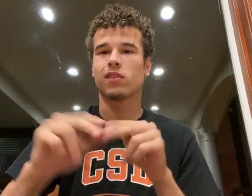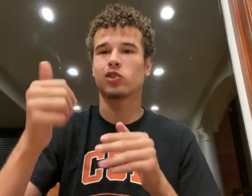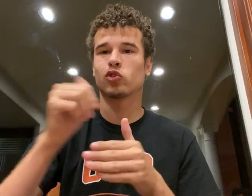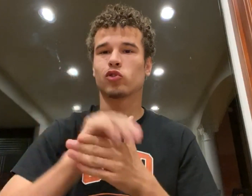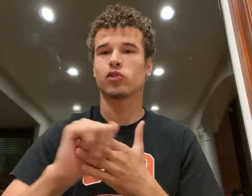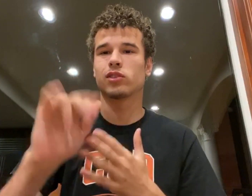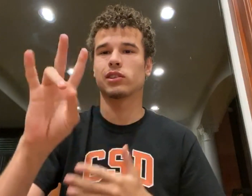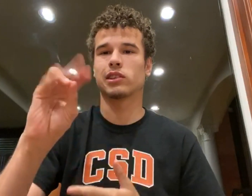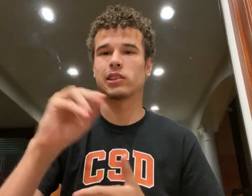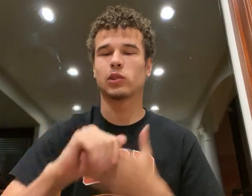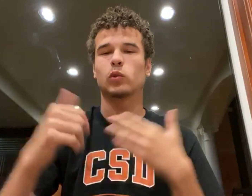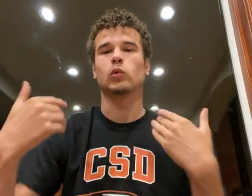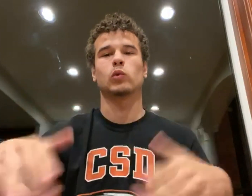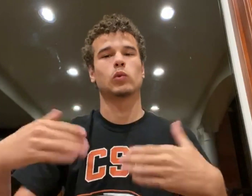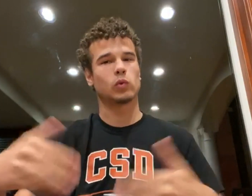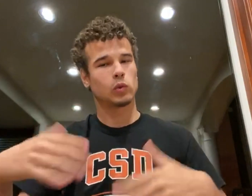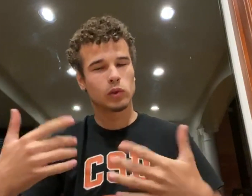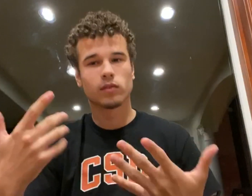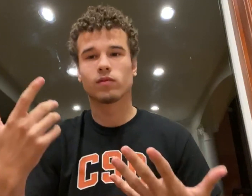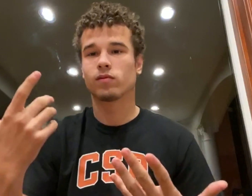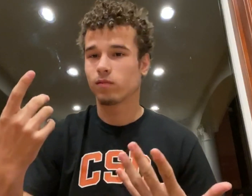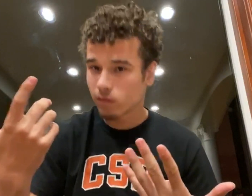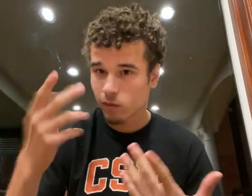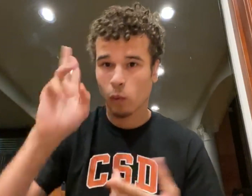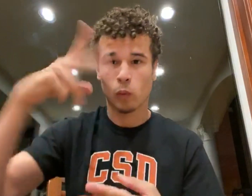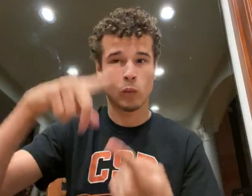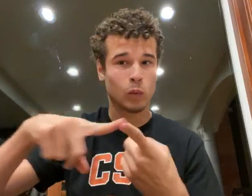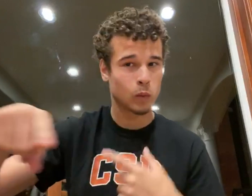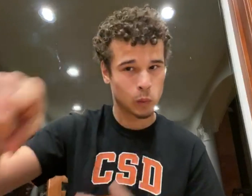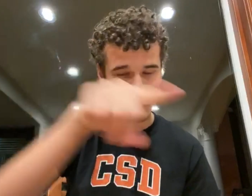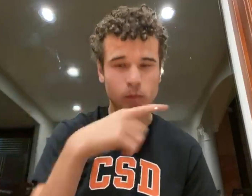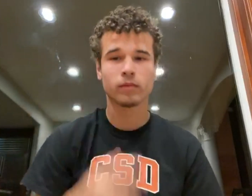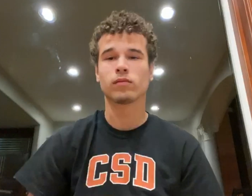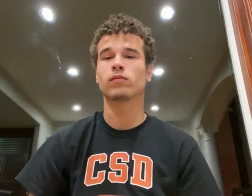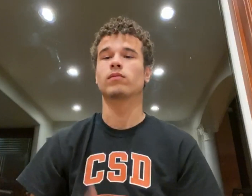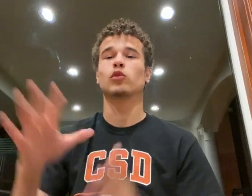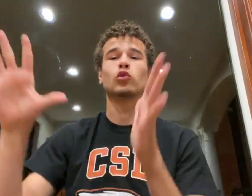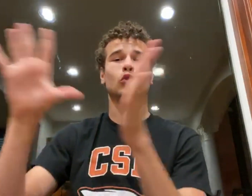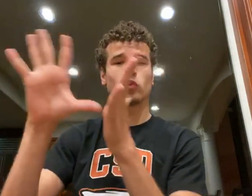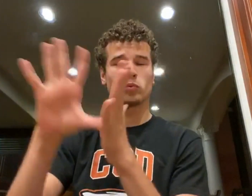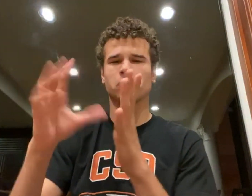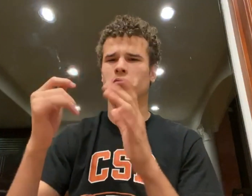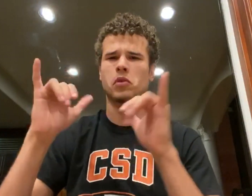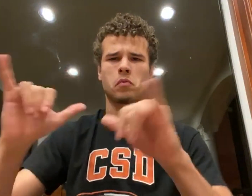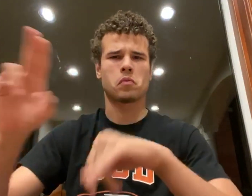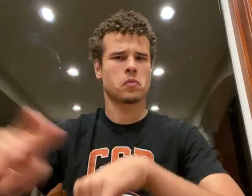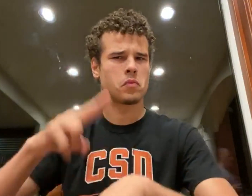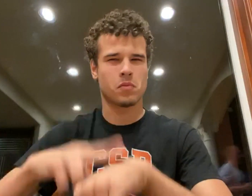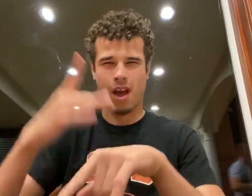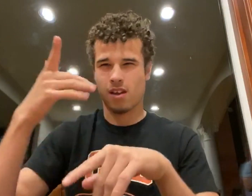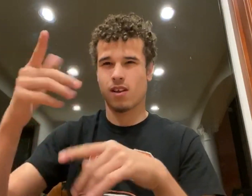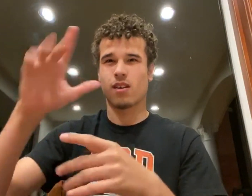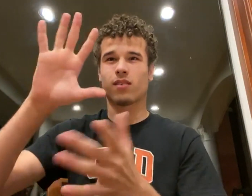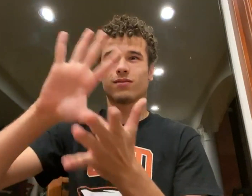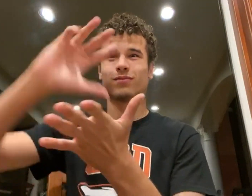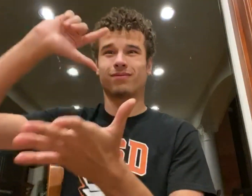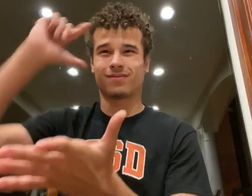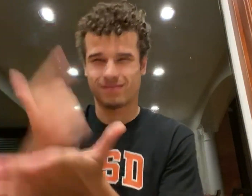it will be an increase of $10, so that'll be a total of $70 to have it sent to you. Seniors will be the same